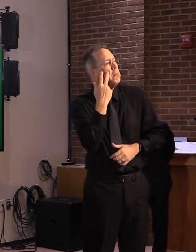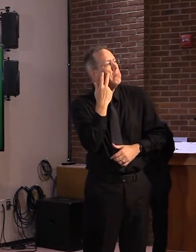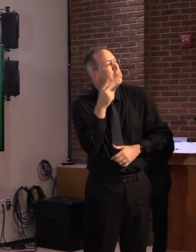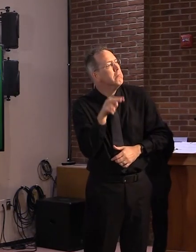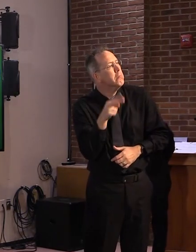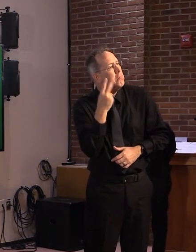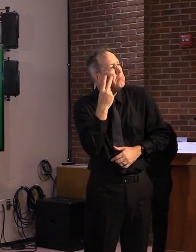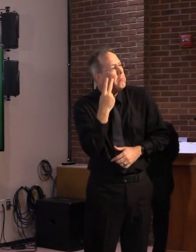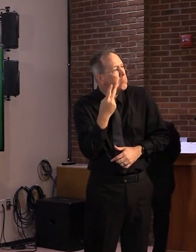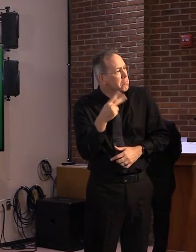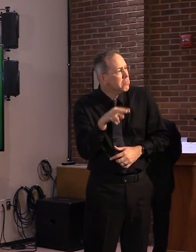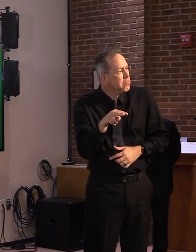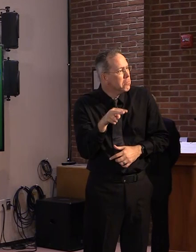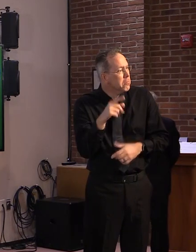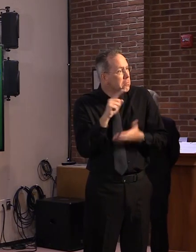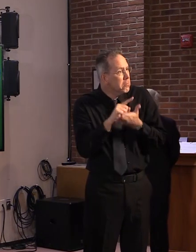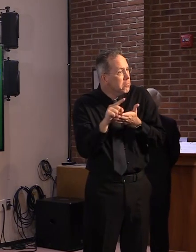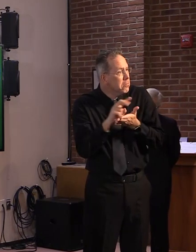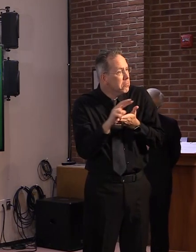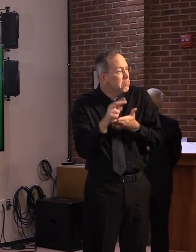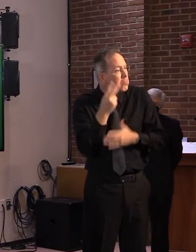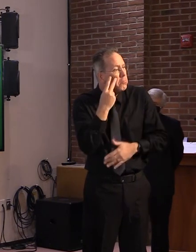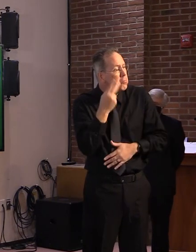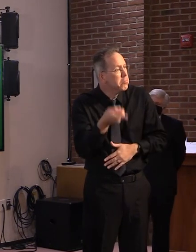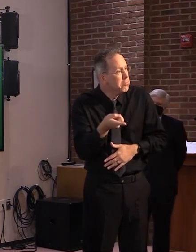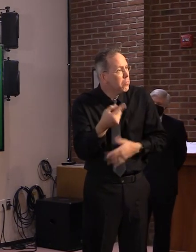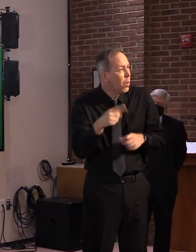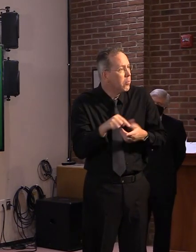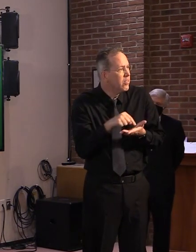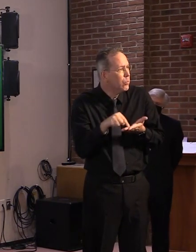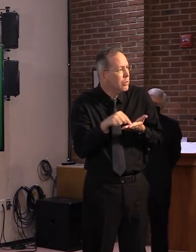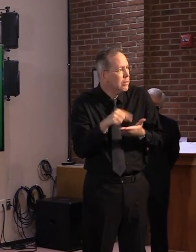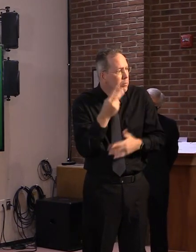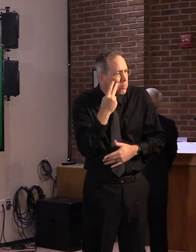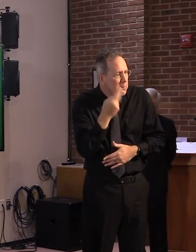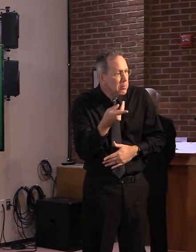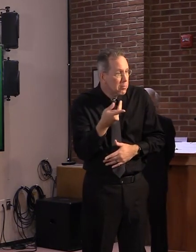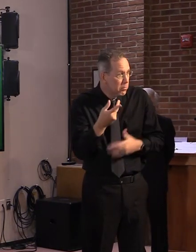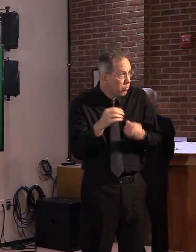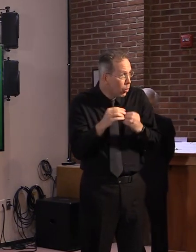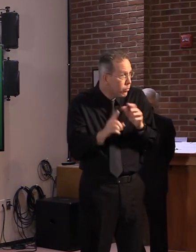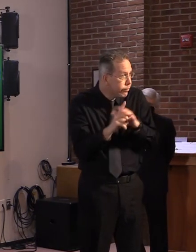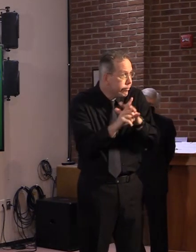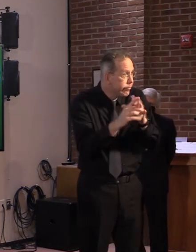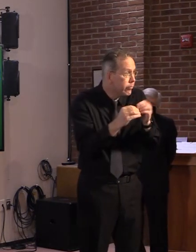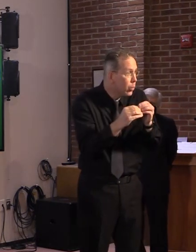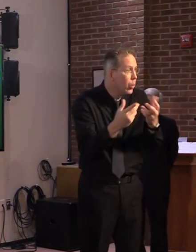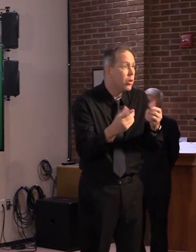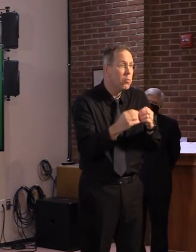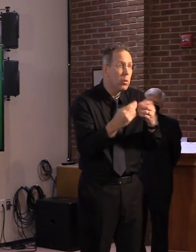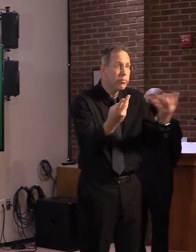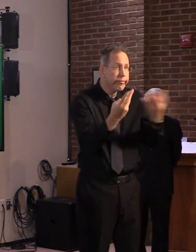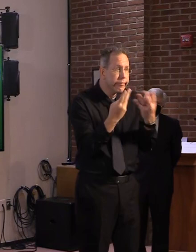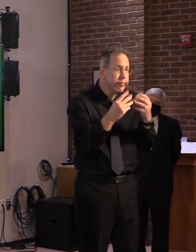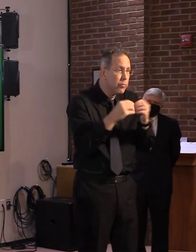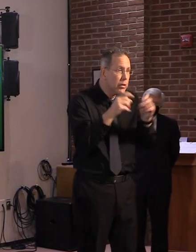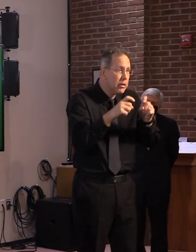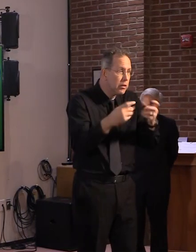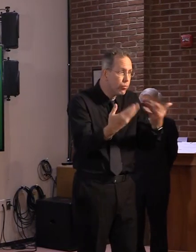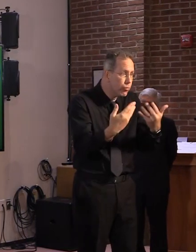have the opportunity to walk in to with an appointment to get tested in Burlington or Winooski before